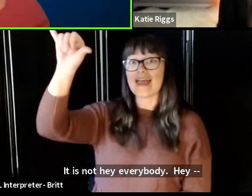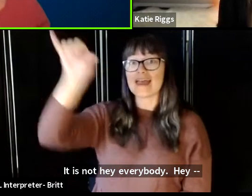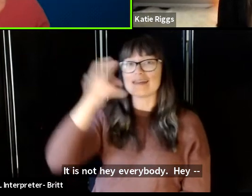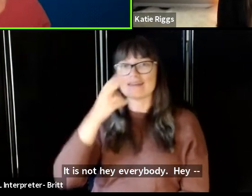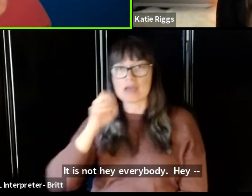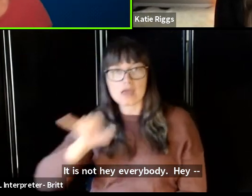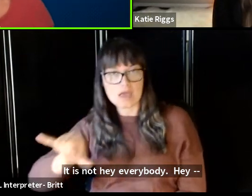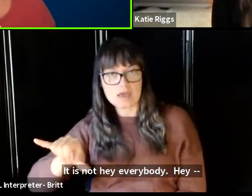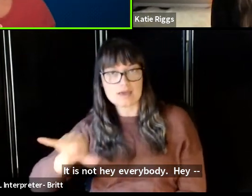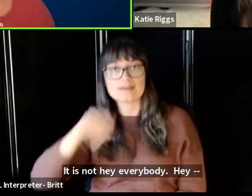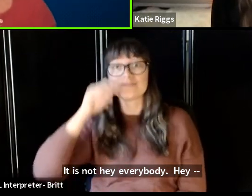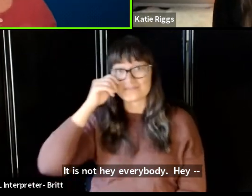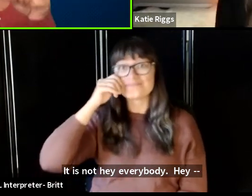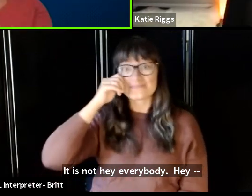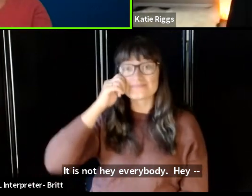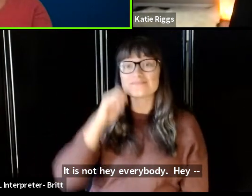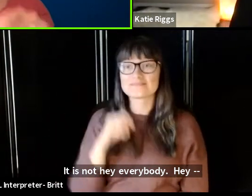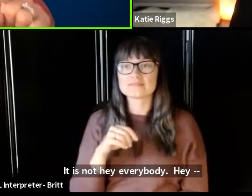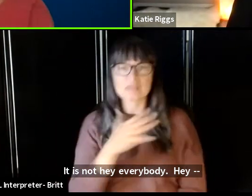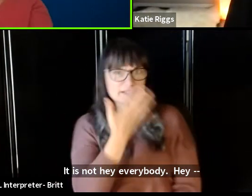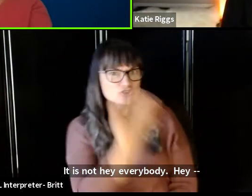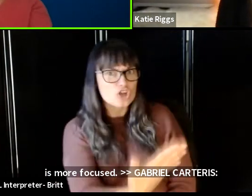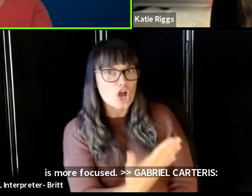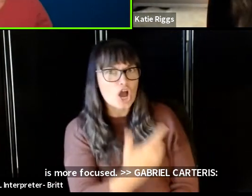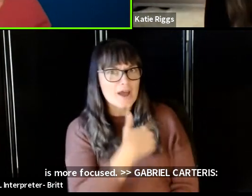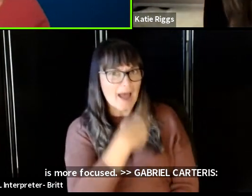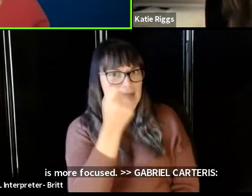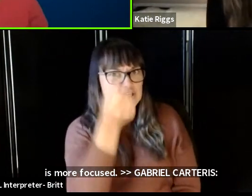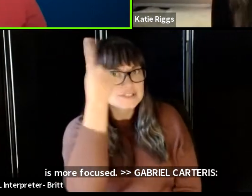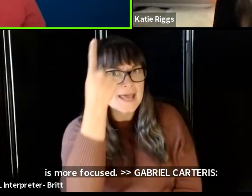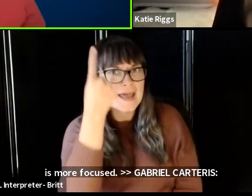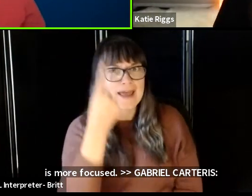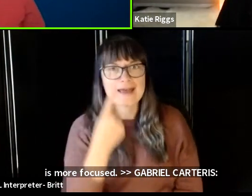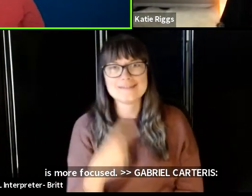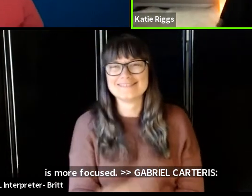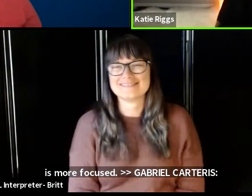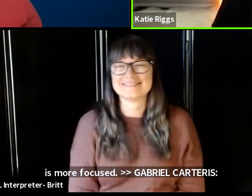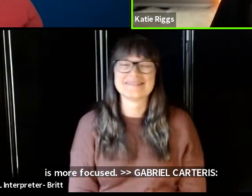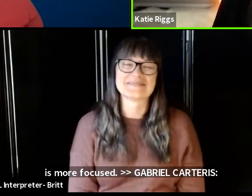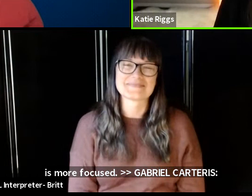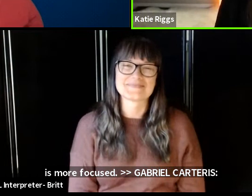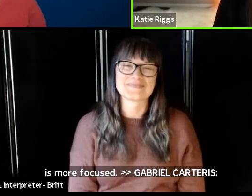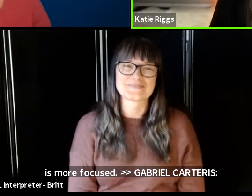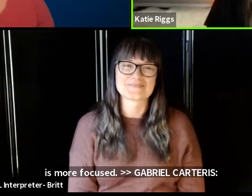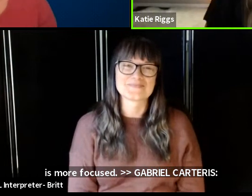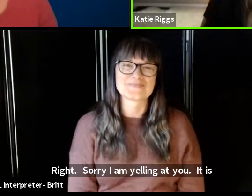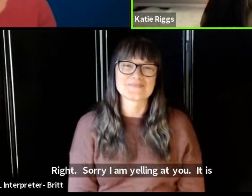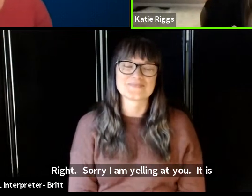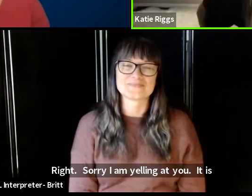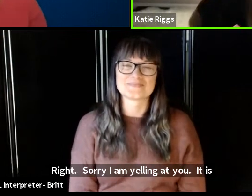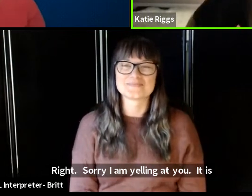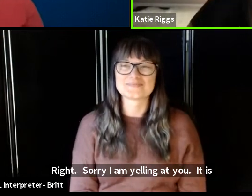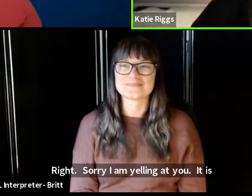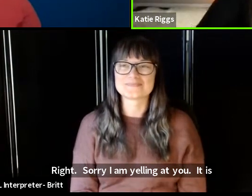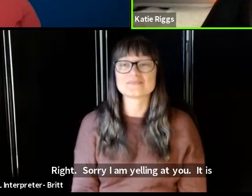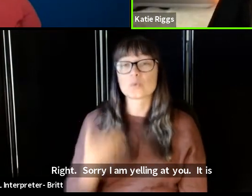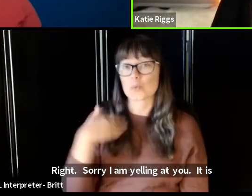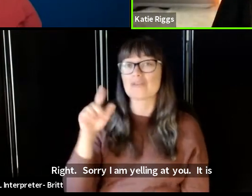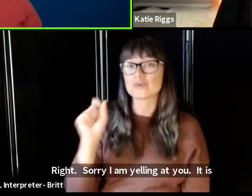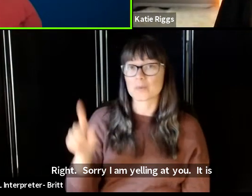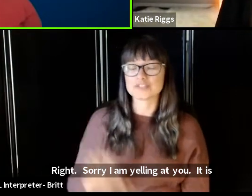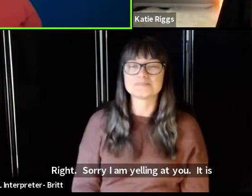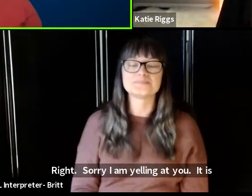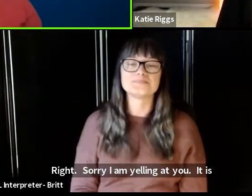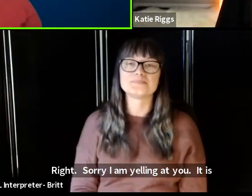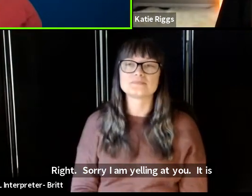at you. Okay. No, it's good. It's good. I understand. Okay. Yeah. So here's a question here. It's